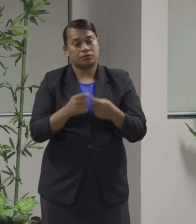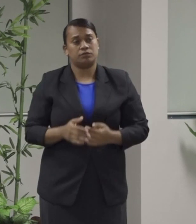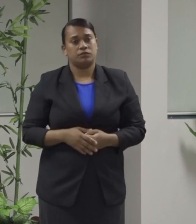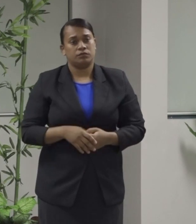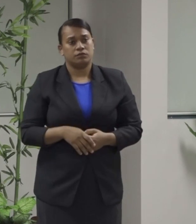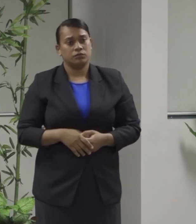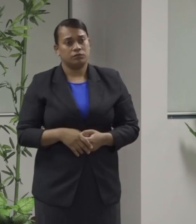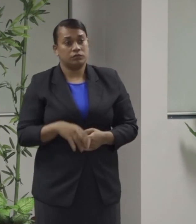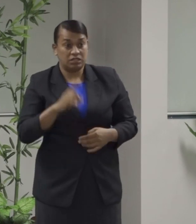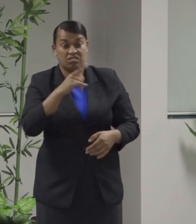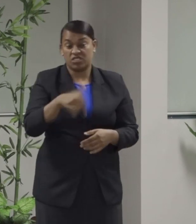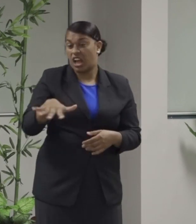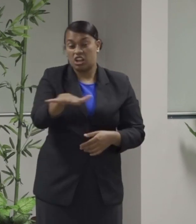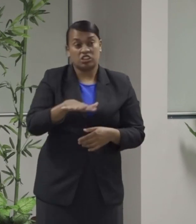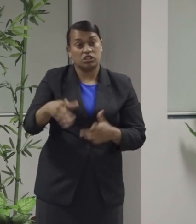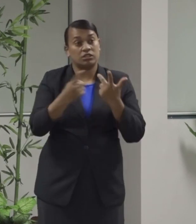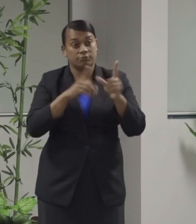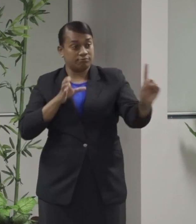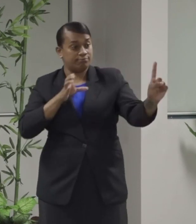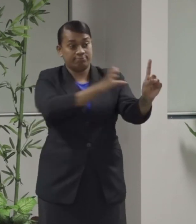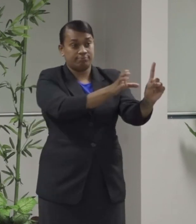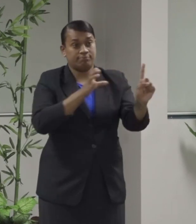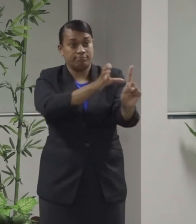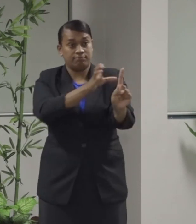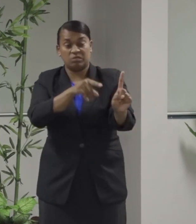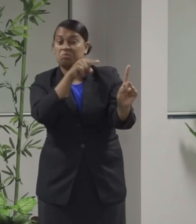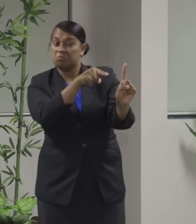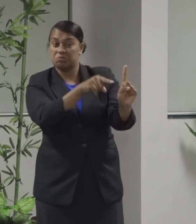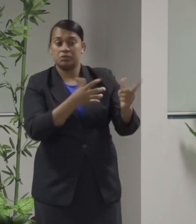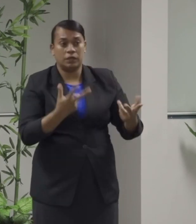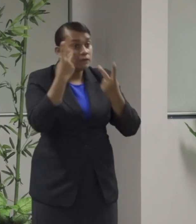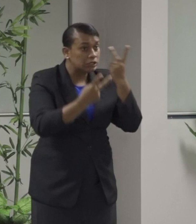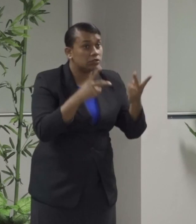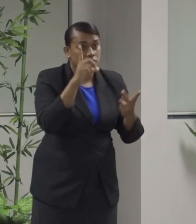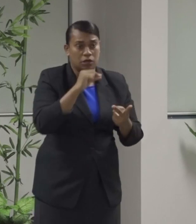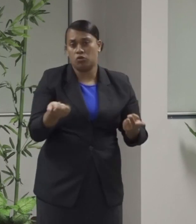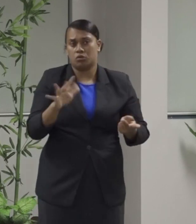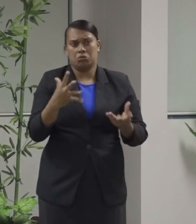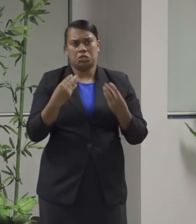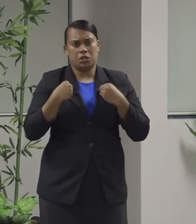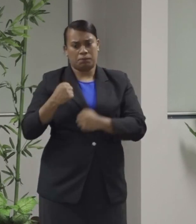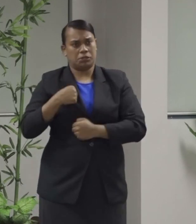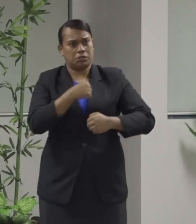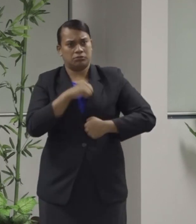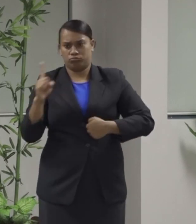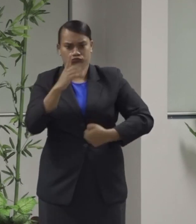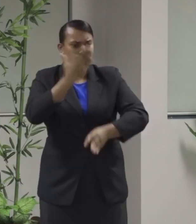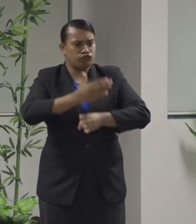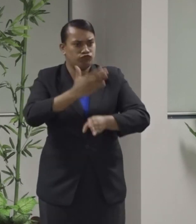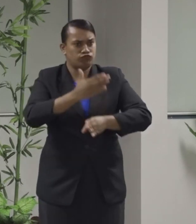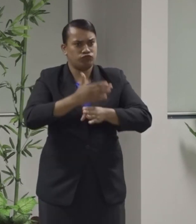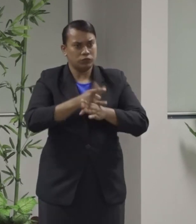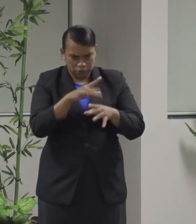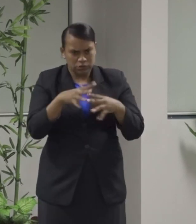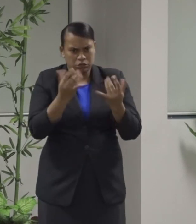quarantine, quarantine, that will also be around the place, so it gives us an increased footprint